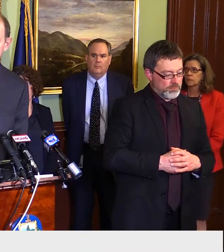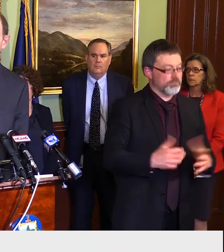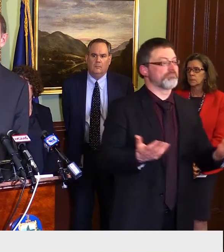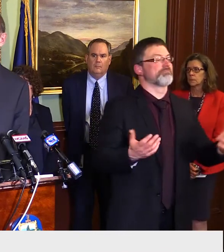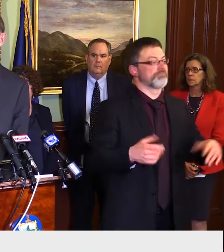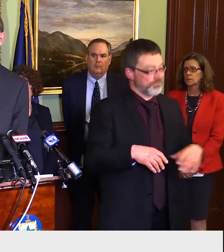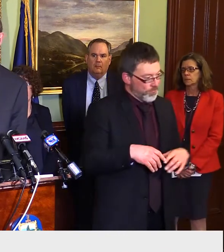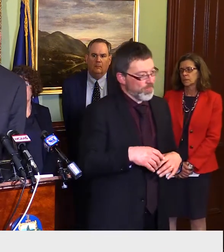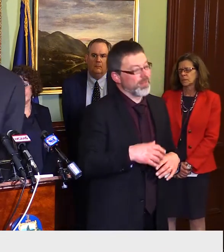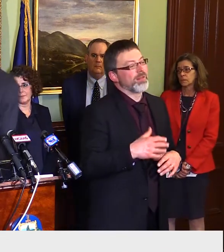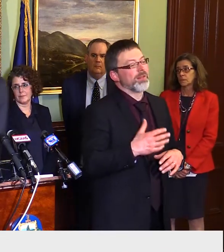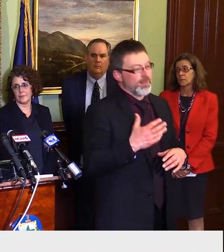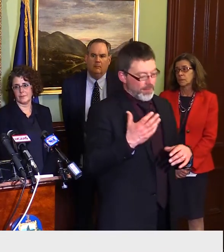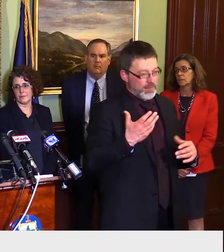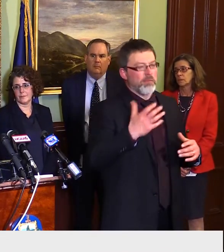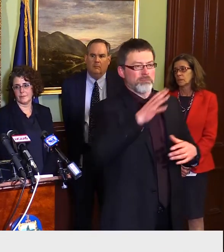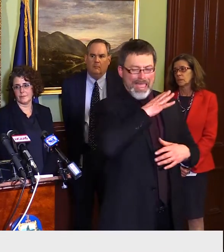country.